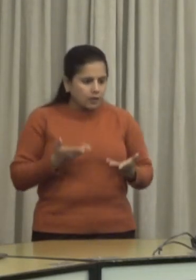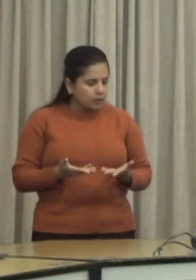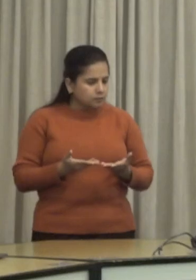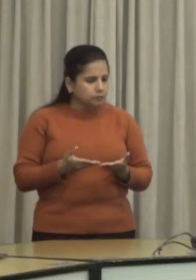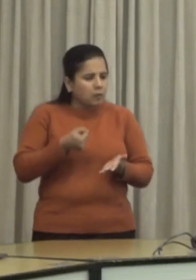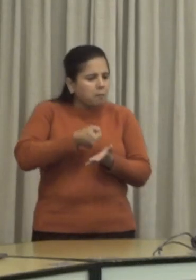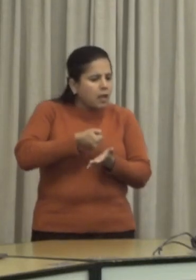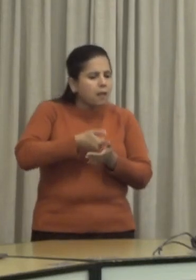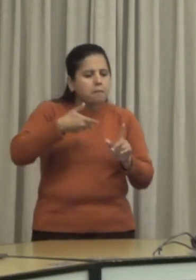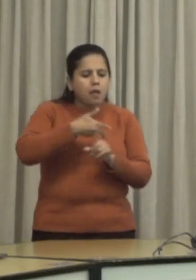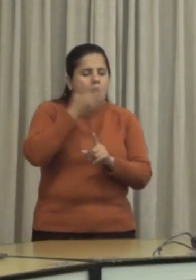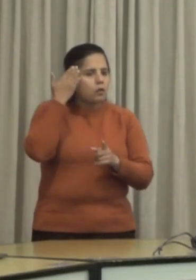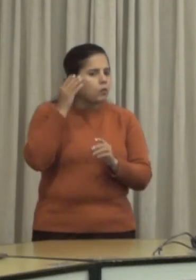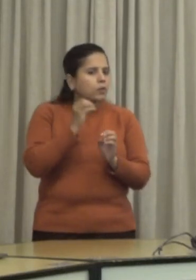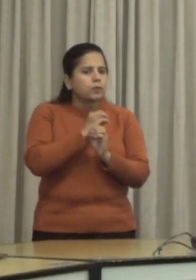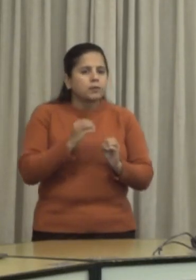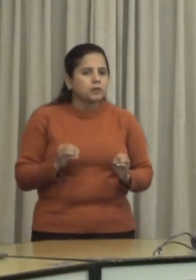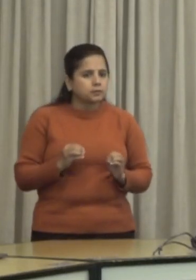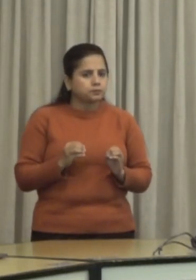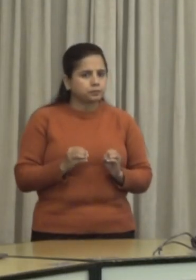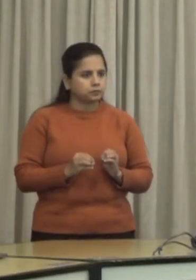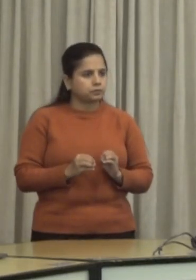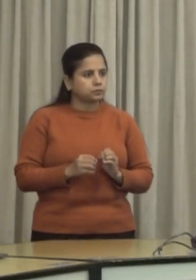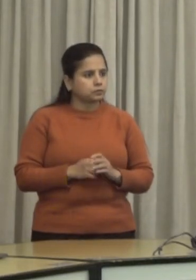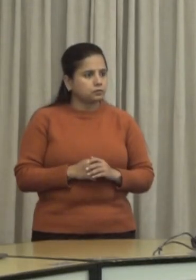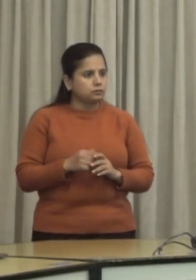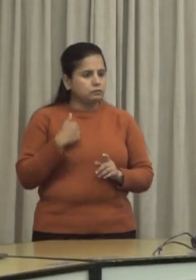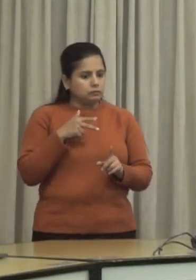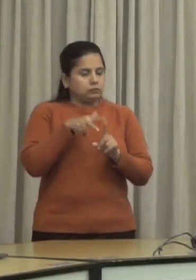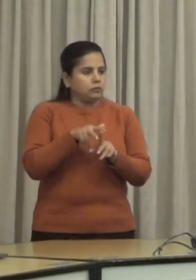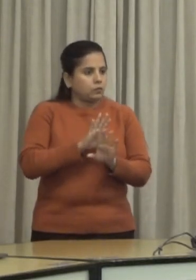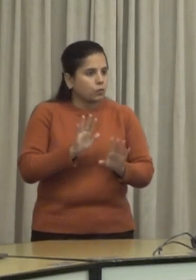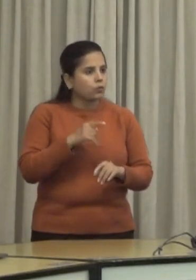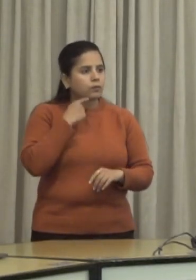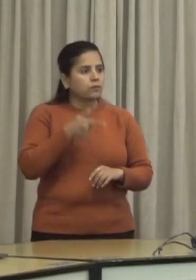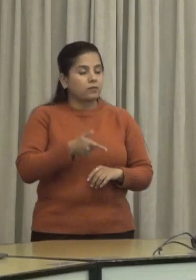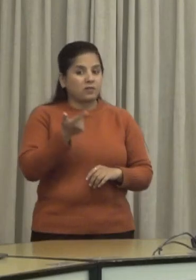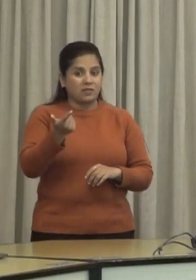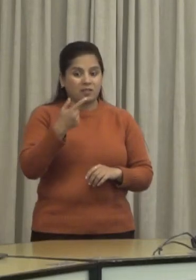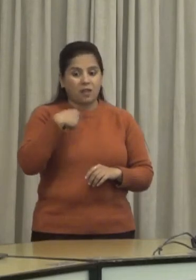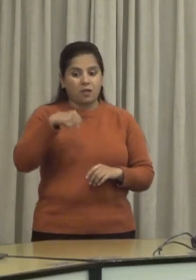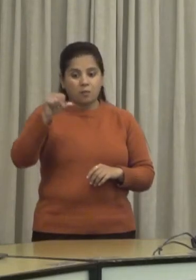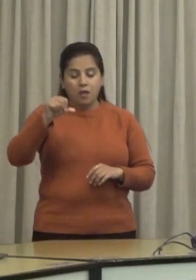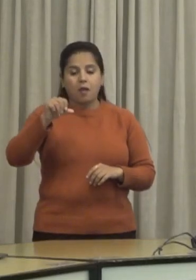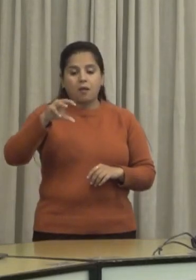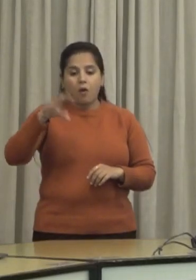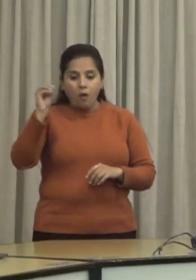the basic background of not intervening. Now, pulling the plug is a term which